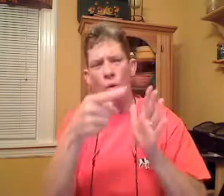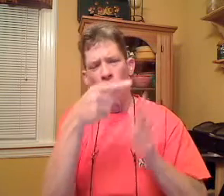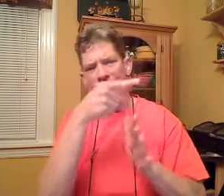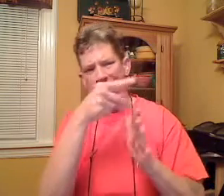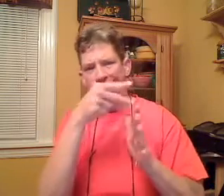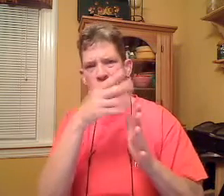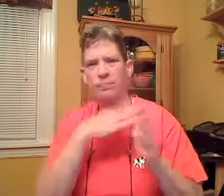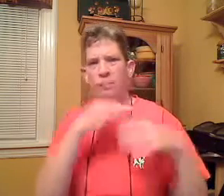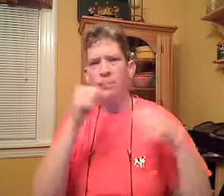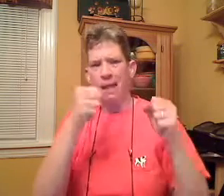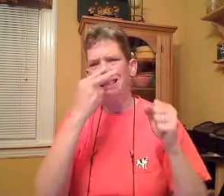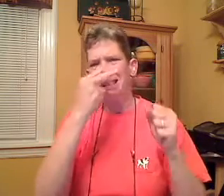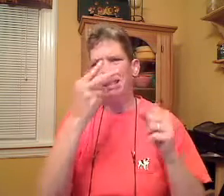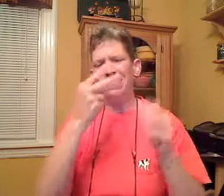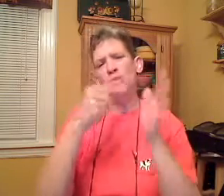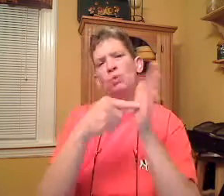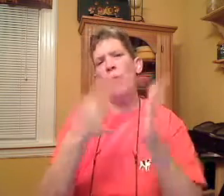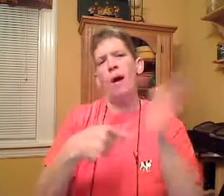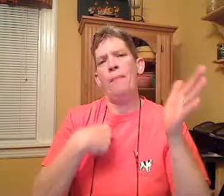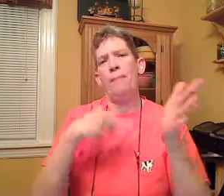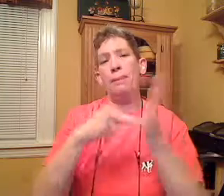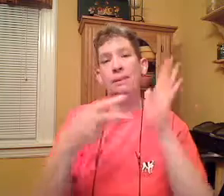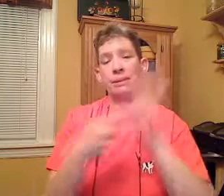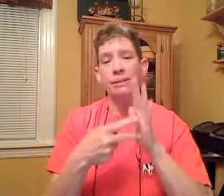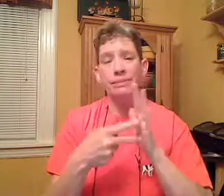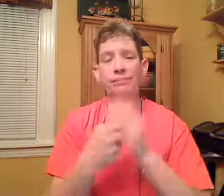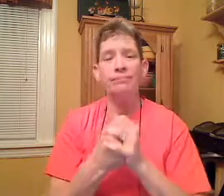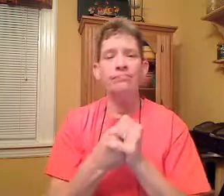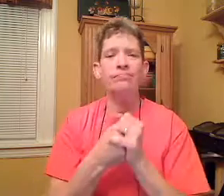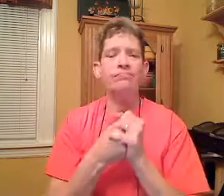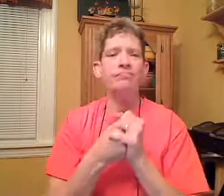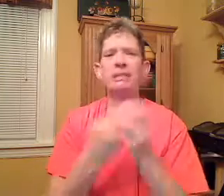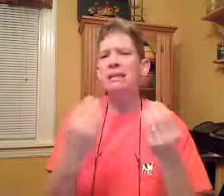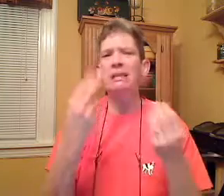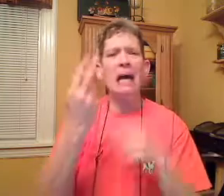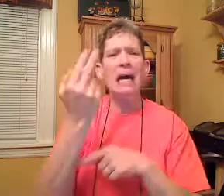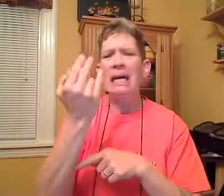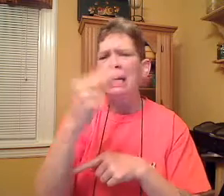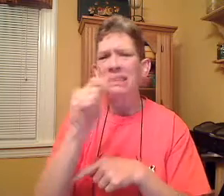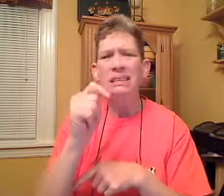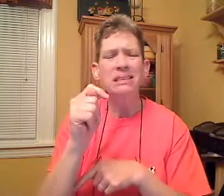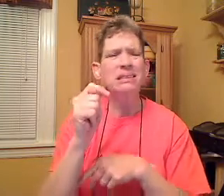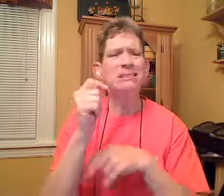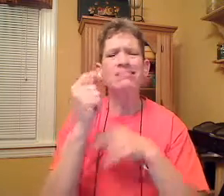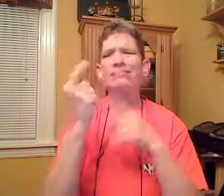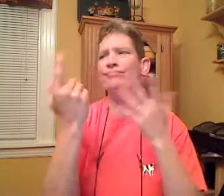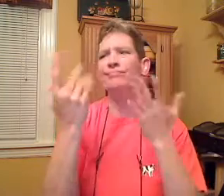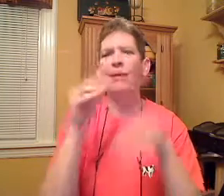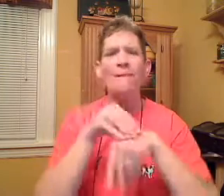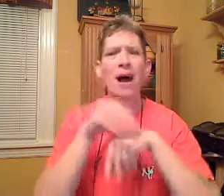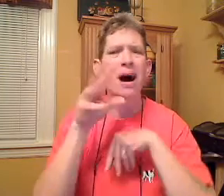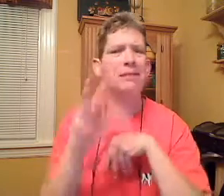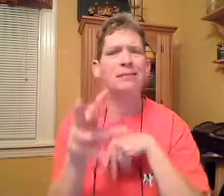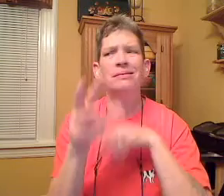Lowe Bell. Come see the 7th of night practice today, called by the New York-Number reading show,